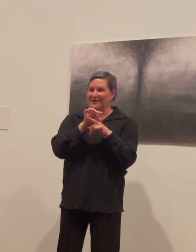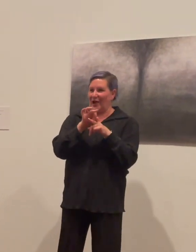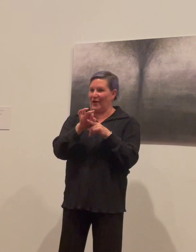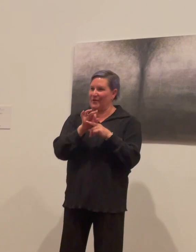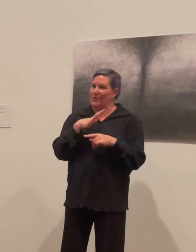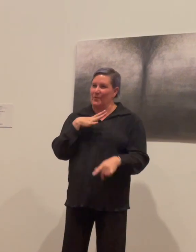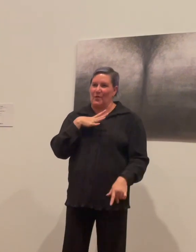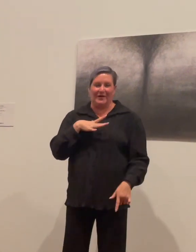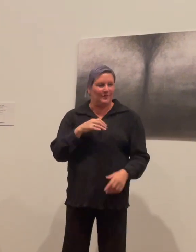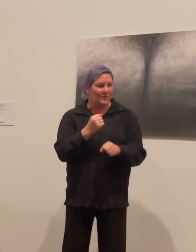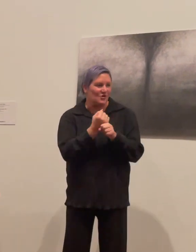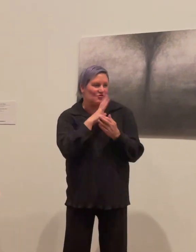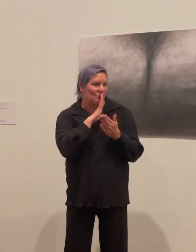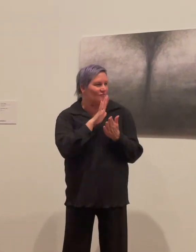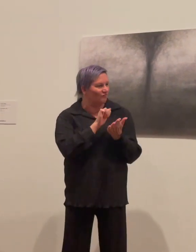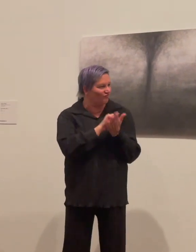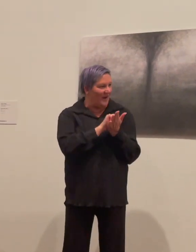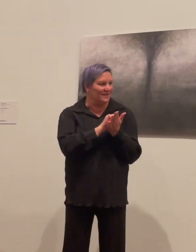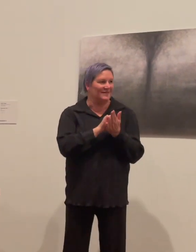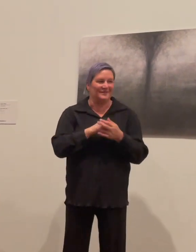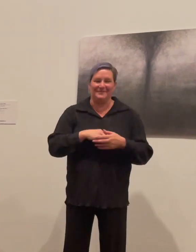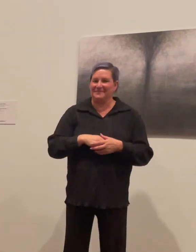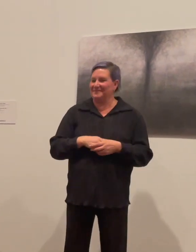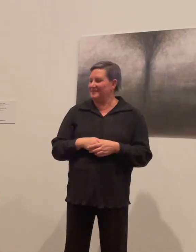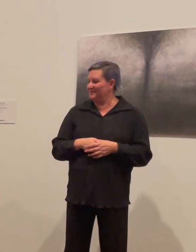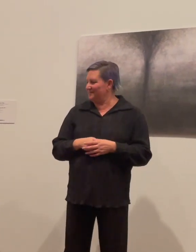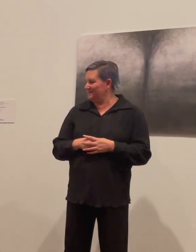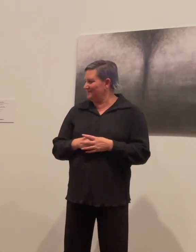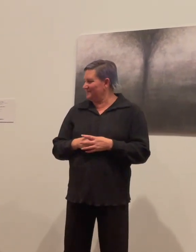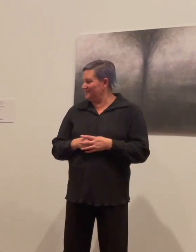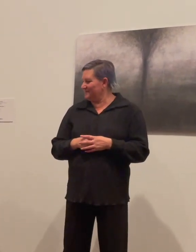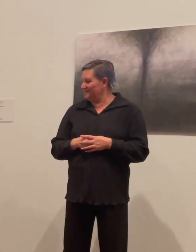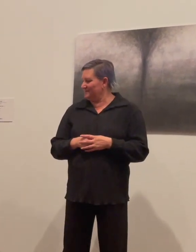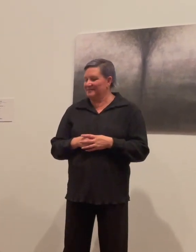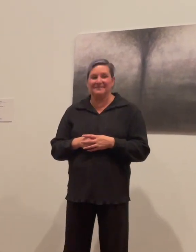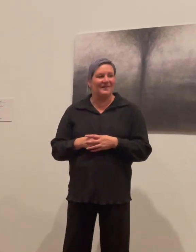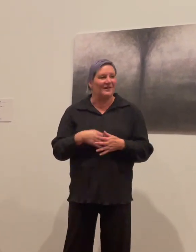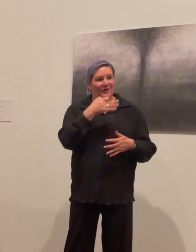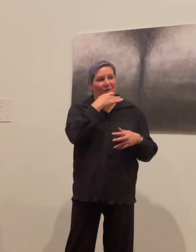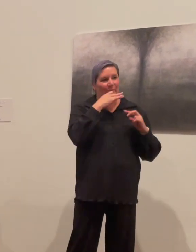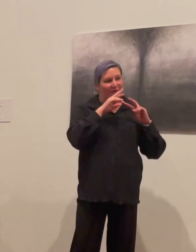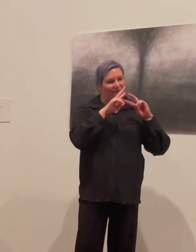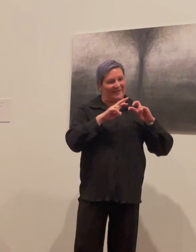the reference. So that took a bit of research.